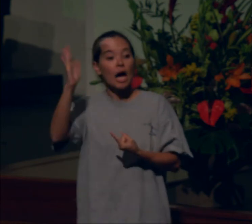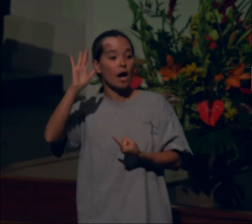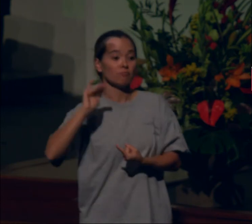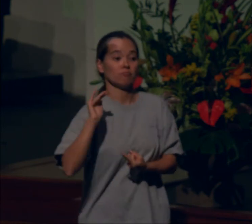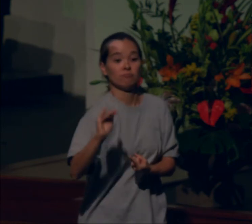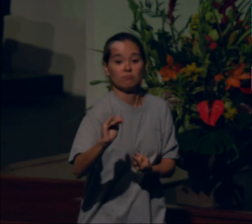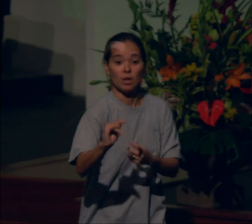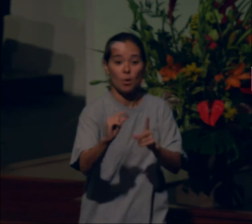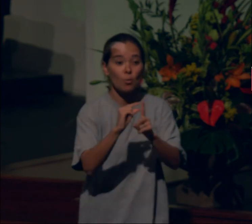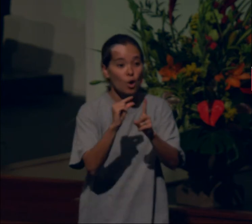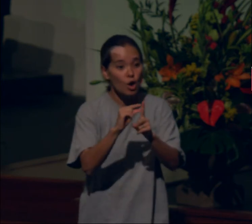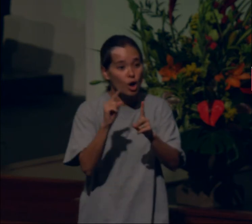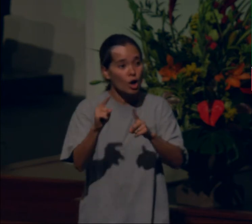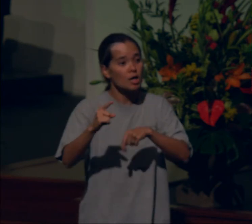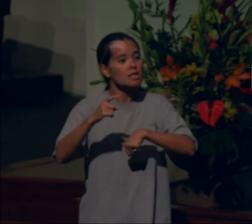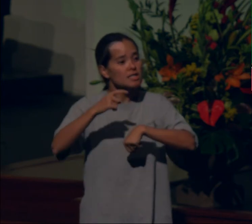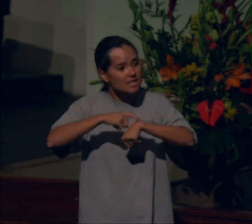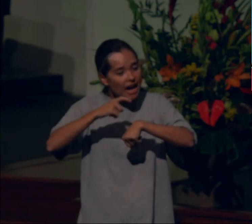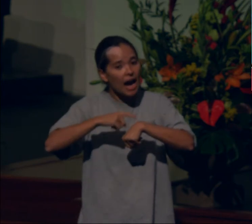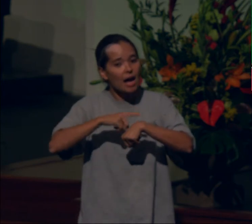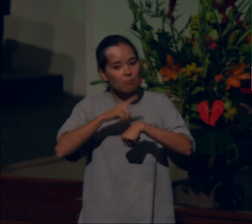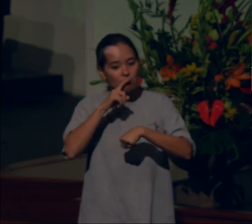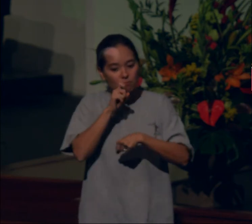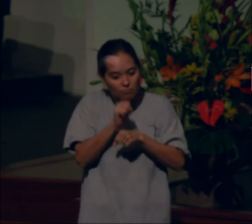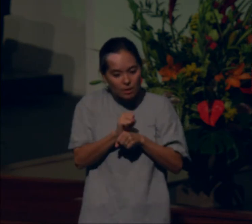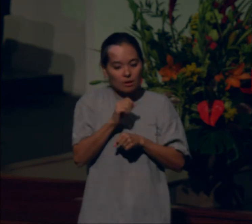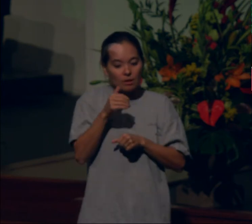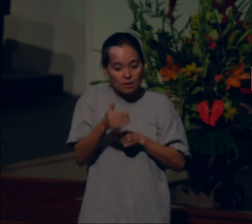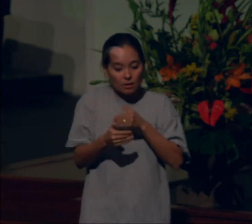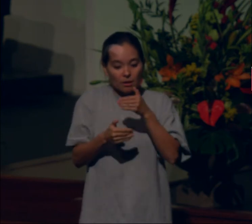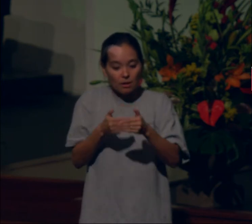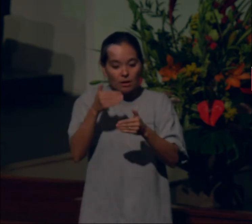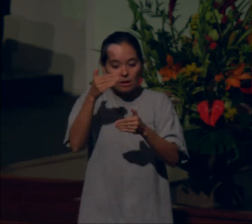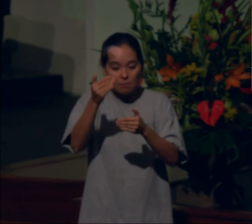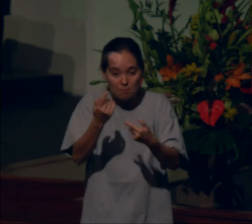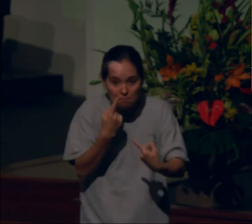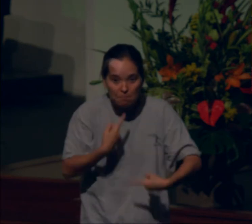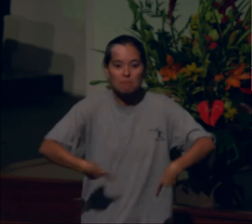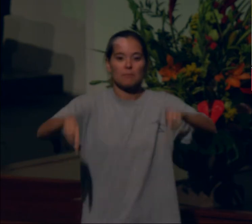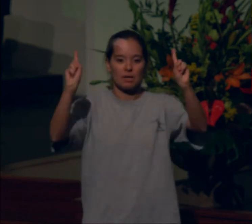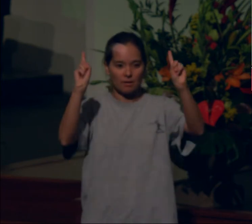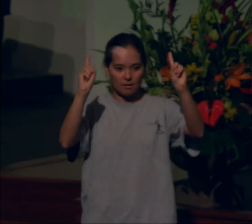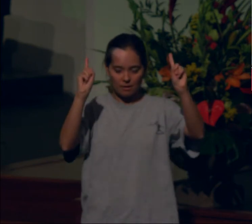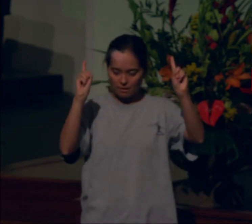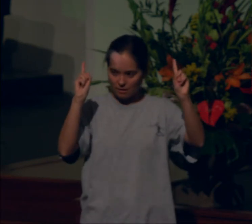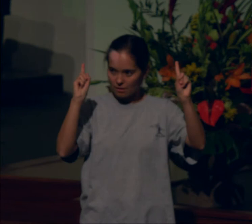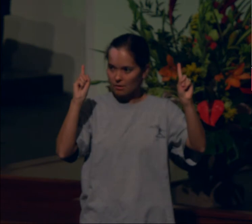word, it takes time to actually see it come to fruition.